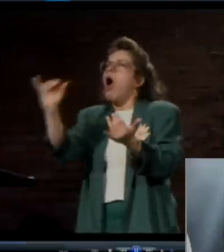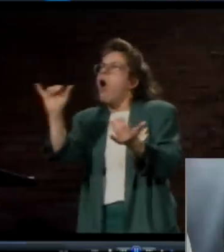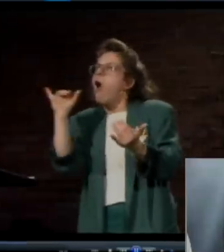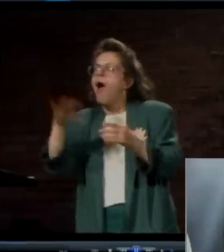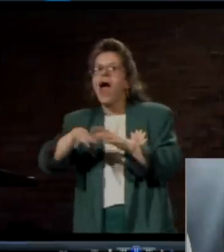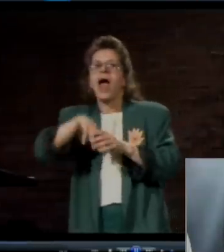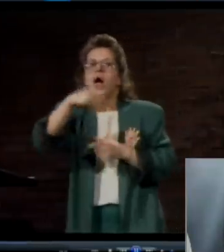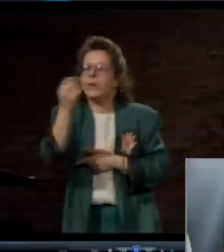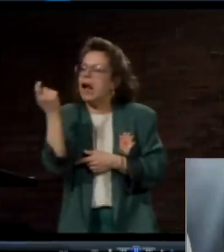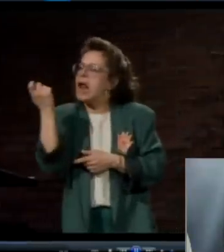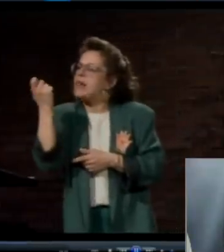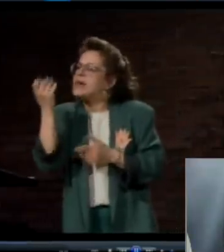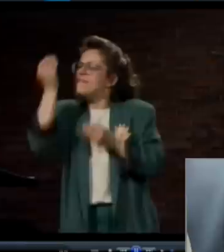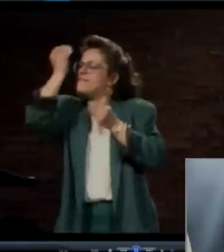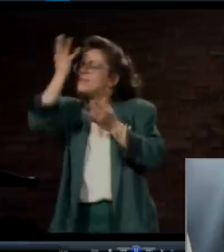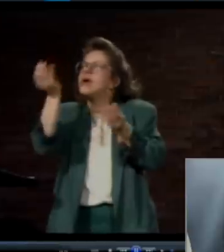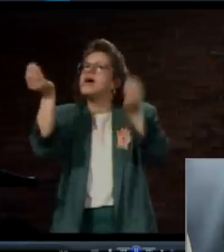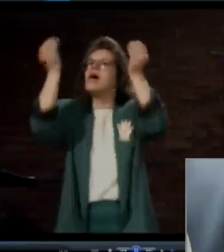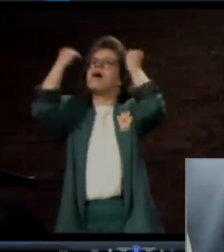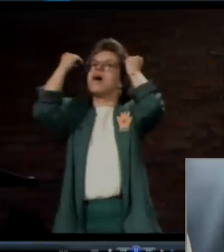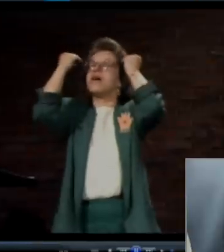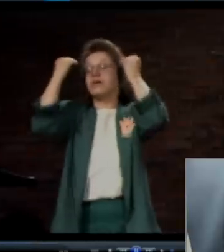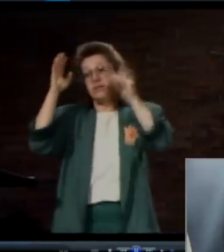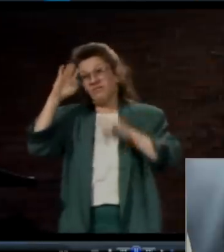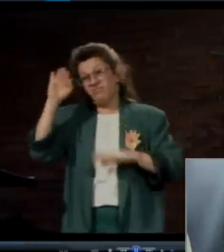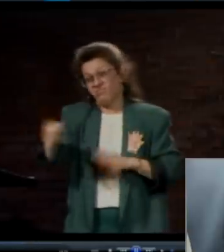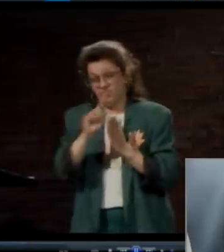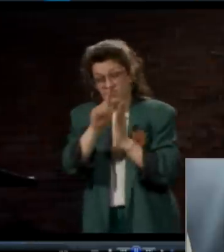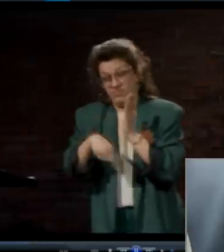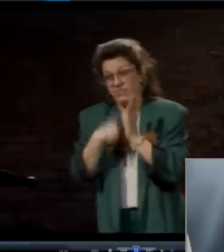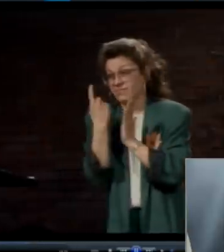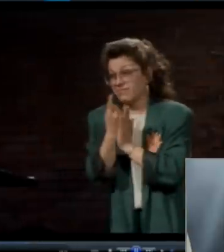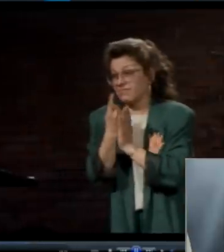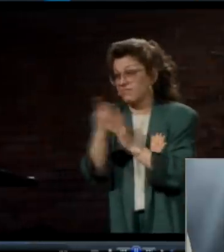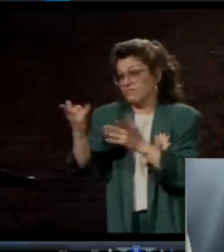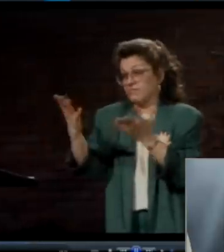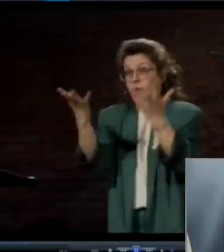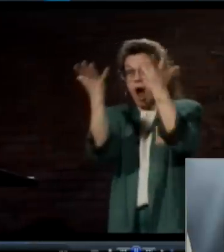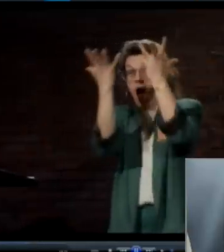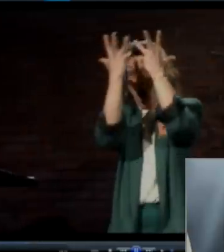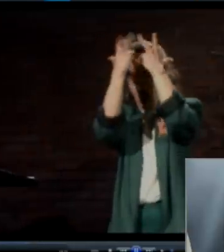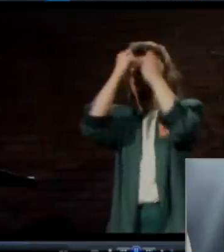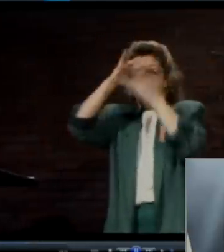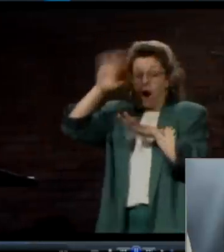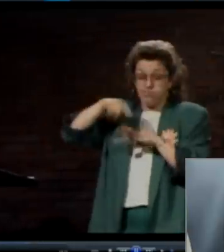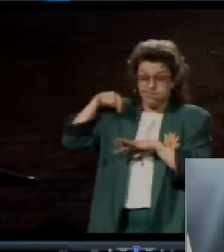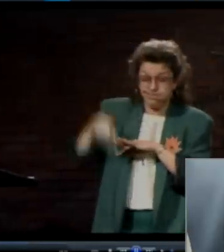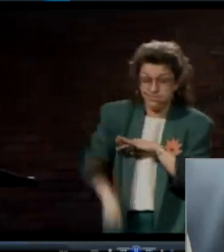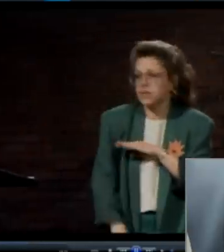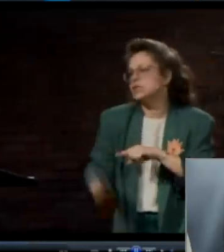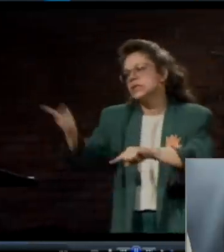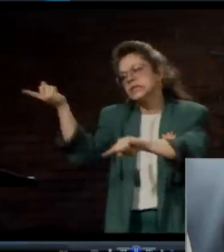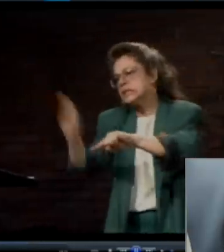a pass or fail test at all. This is just to give you some ideas and some